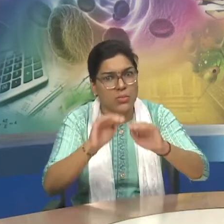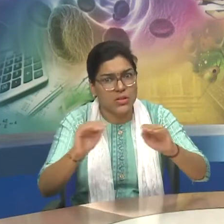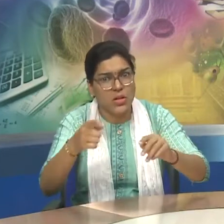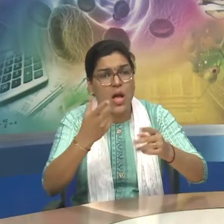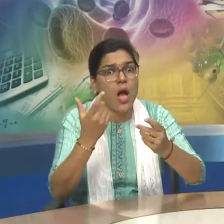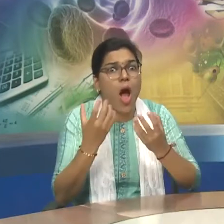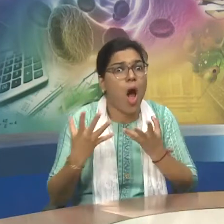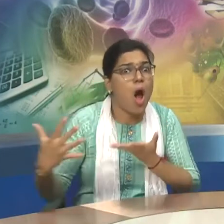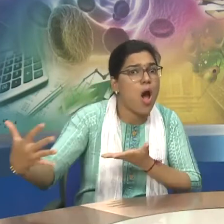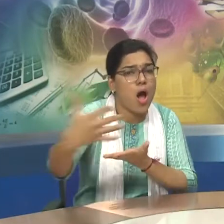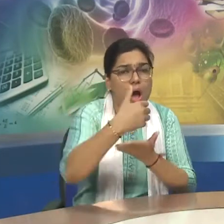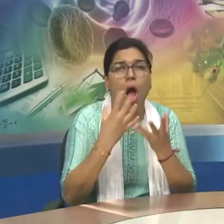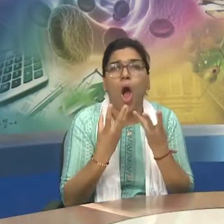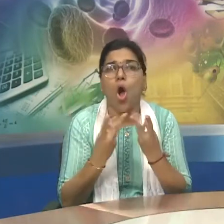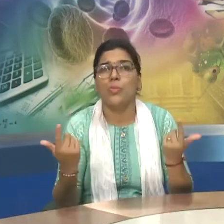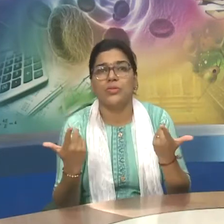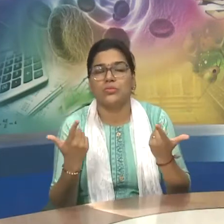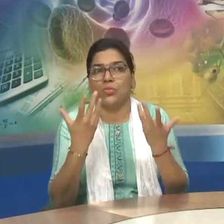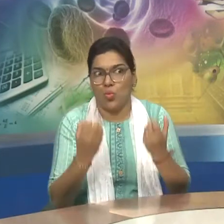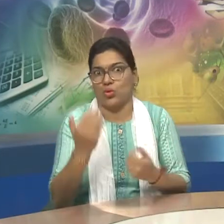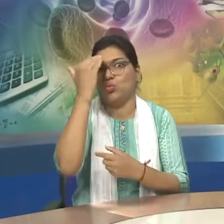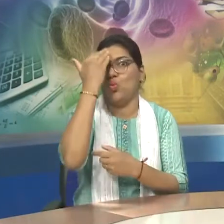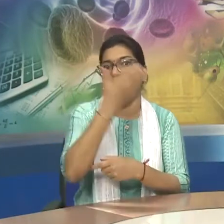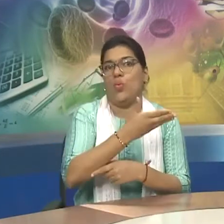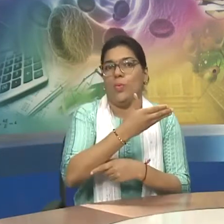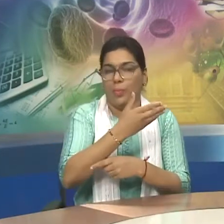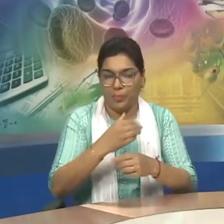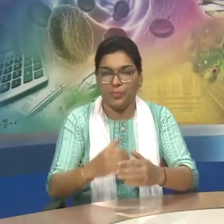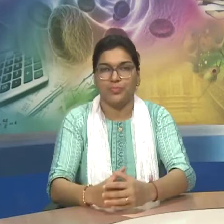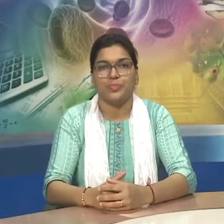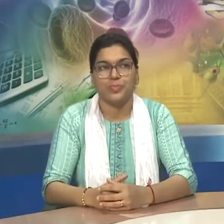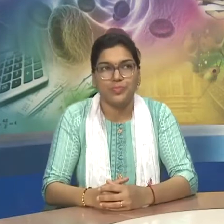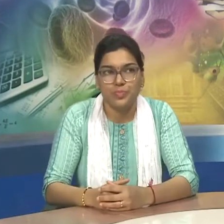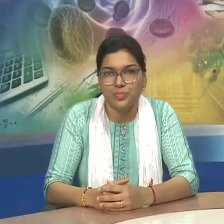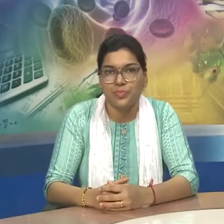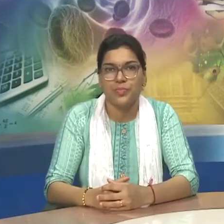offices as servant.